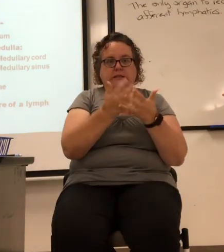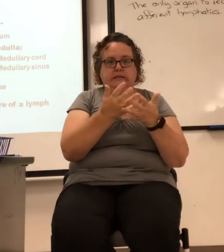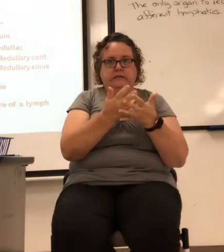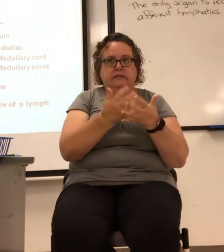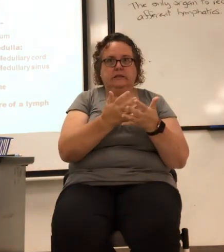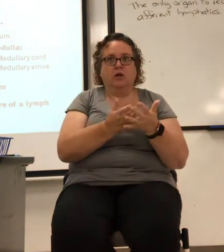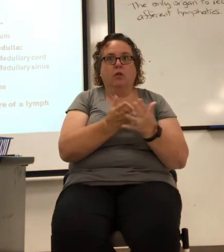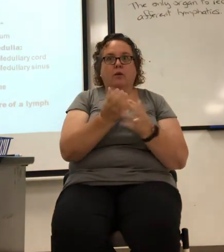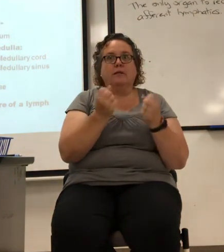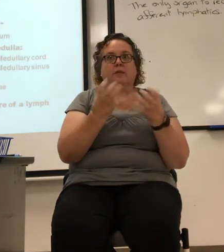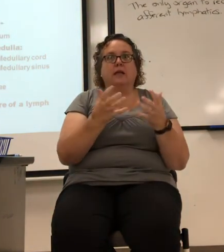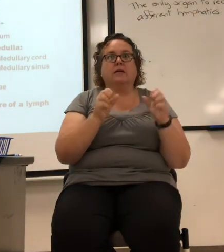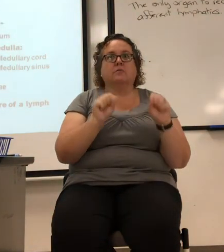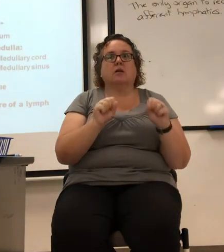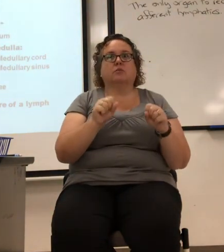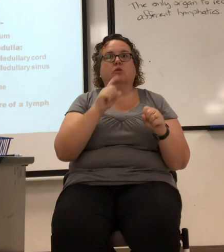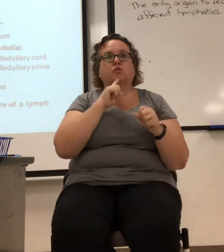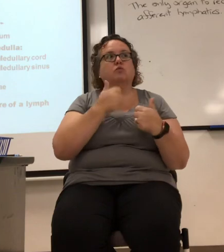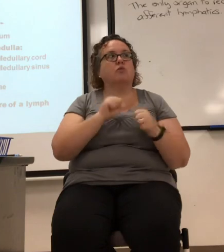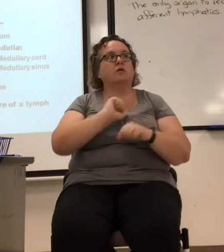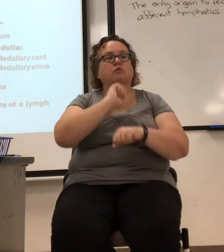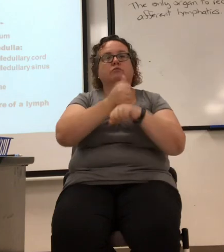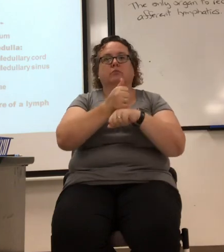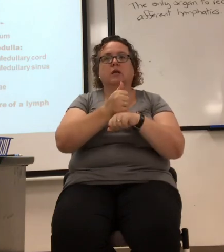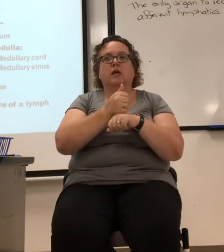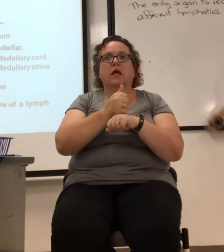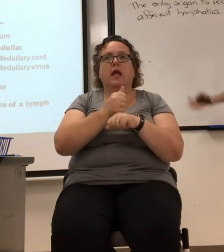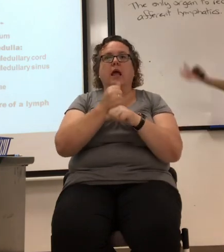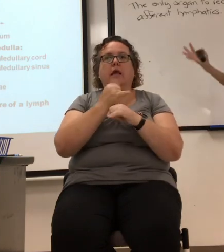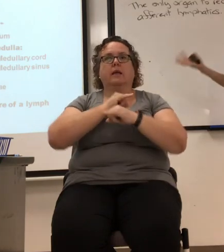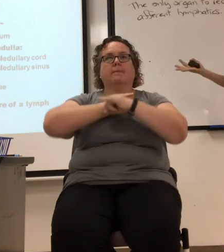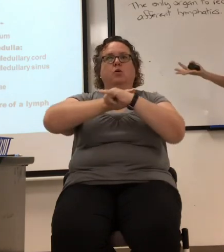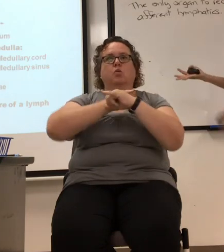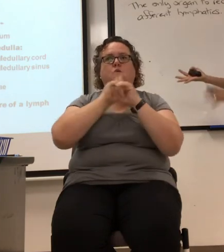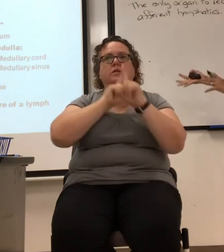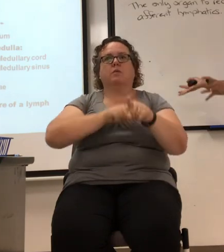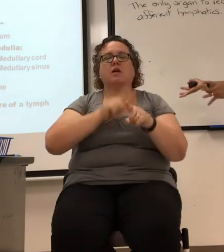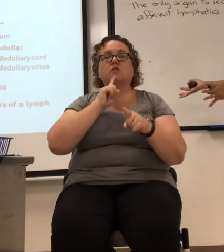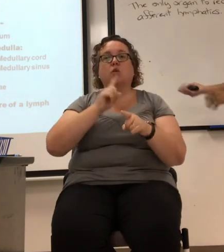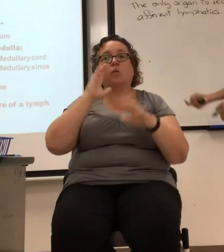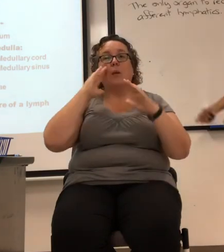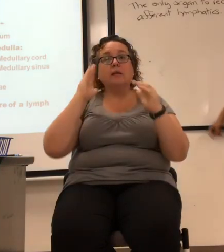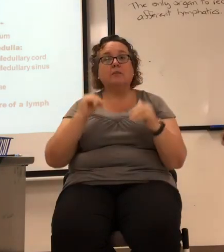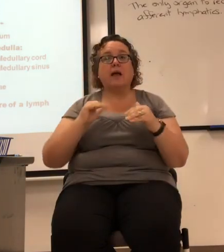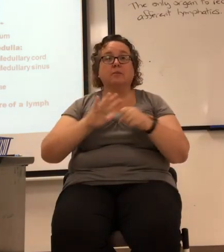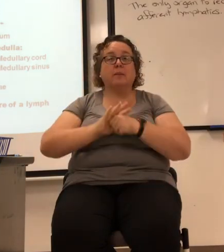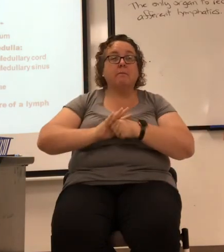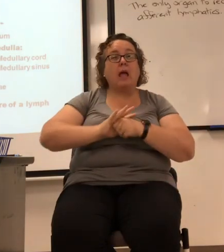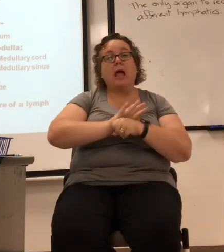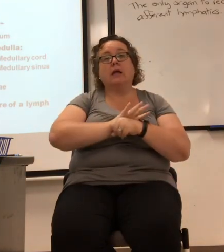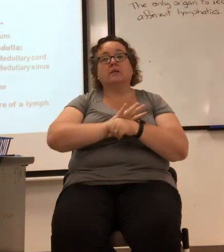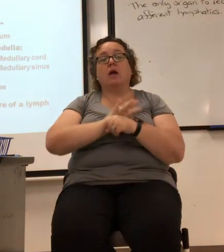possible to try to mount an immune response to it. So you expect these to be packed out with